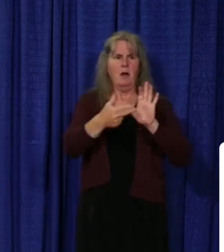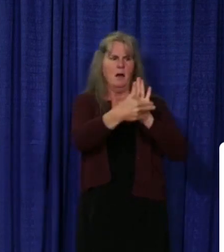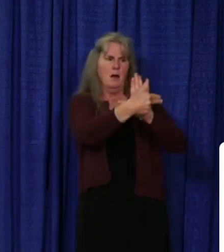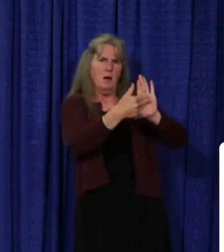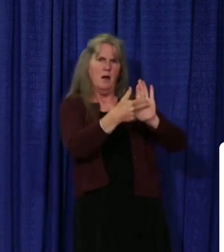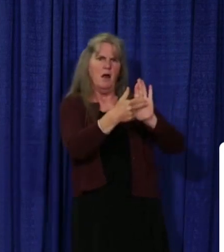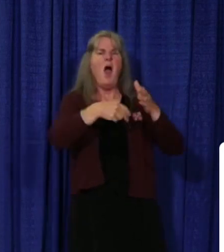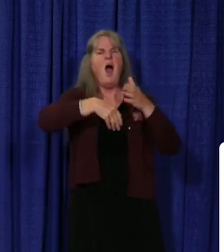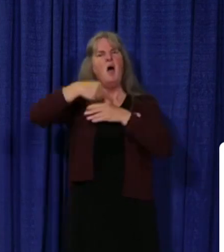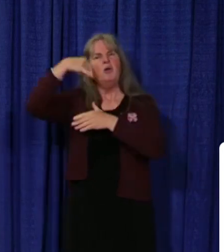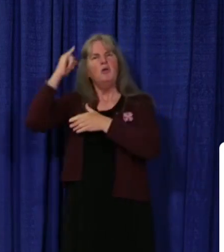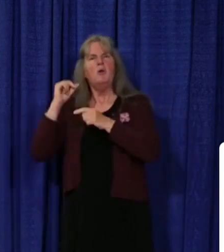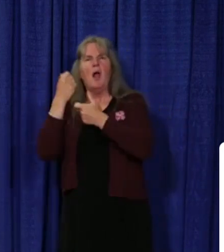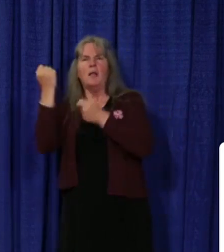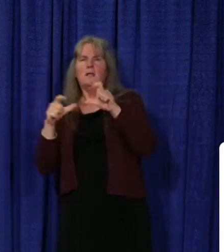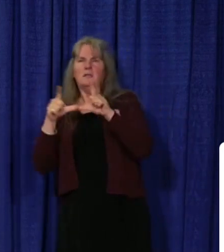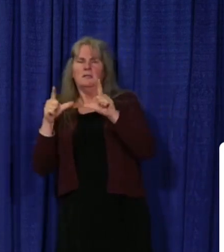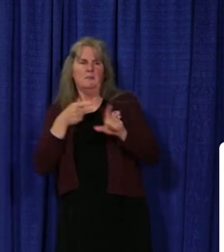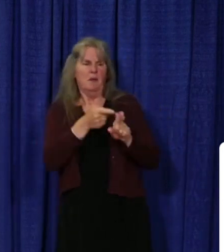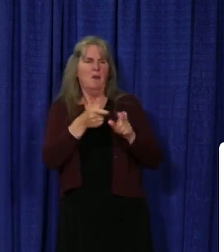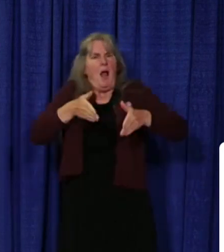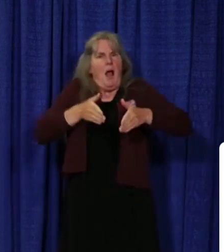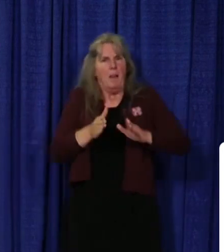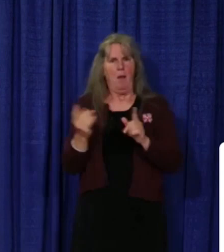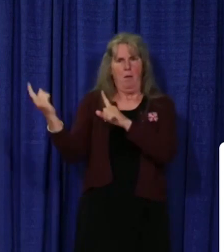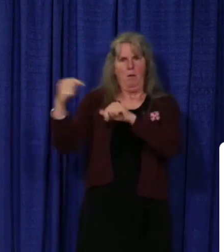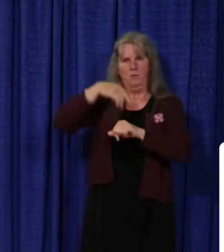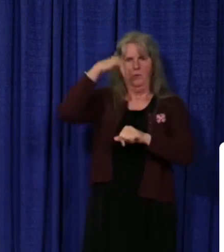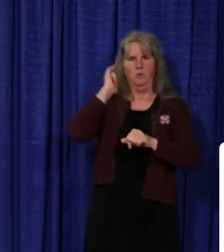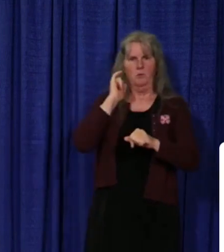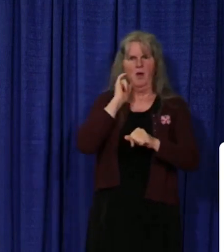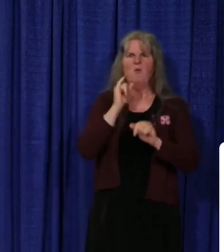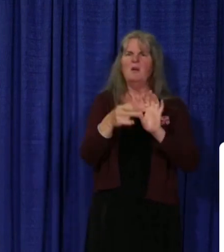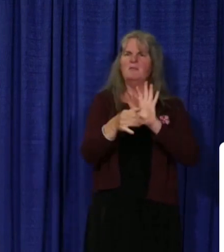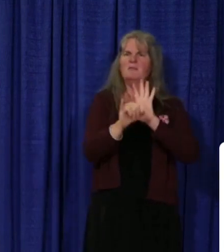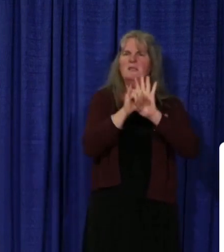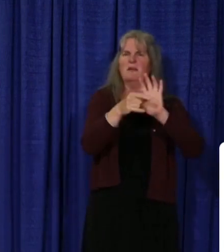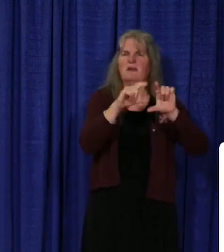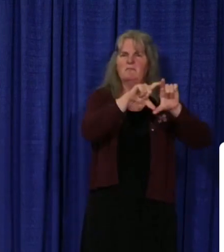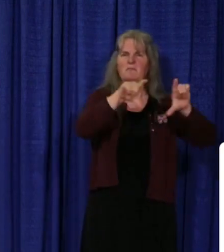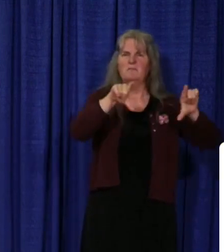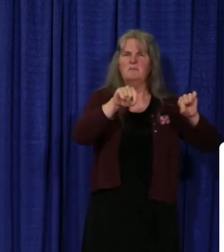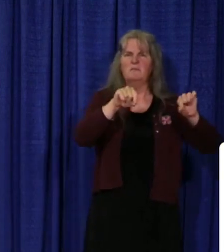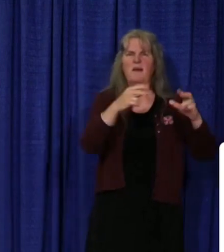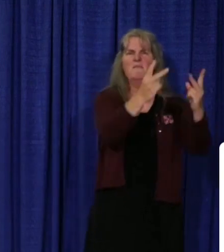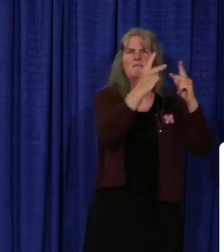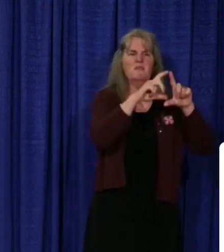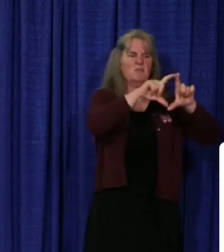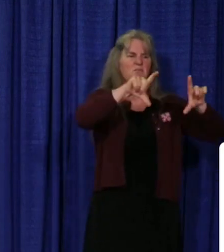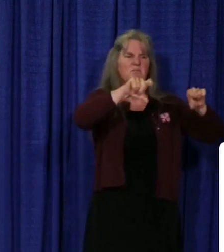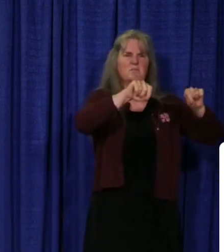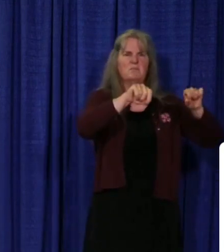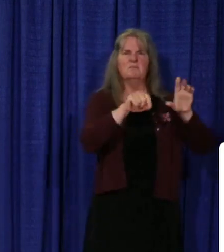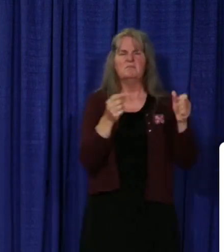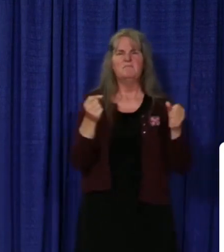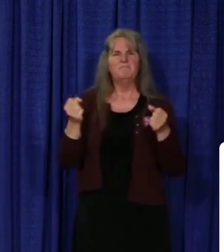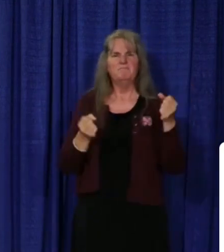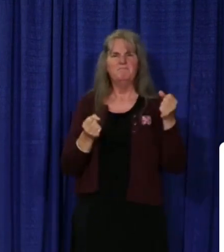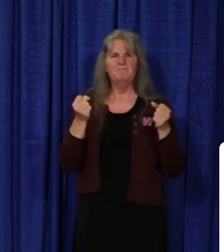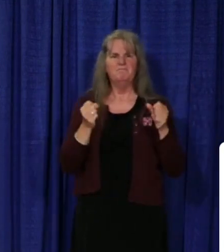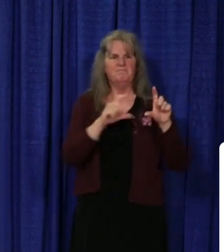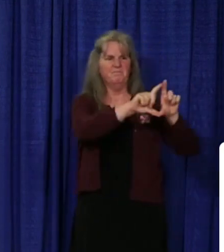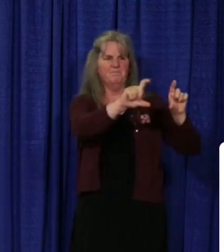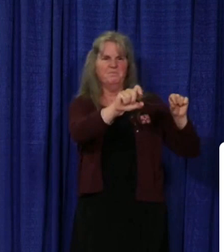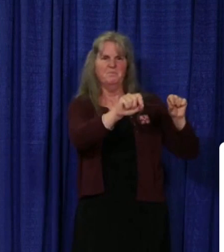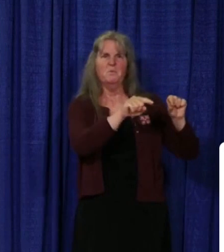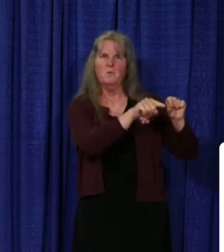out-of-territory plates that are authorized to be here. The visitor decals will be will be provided